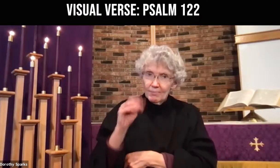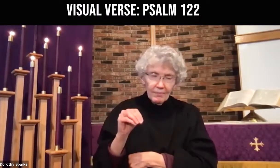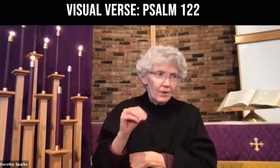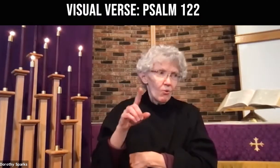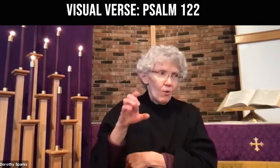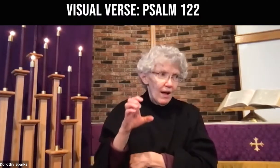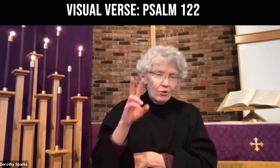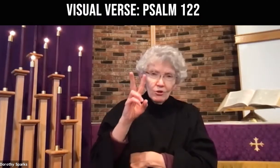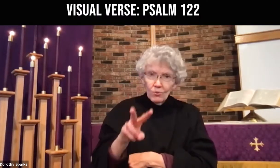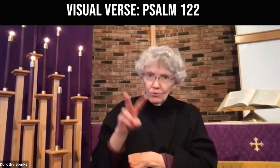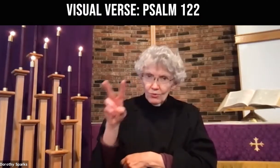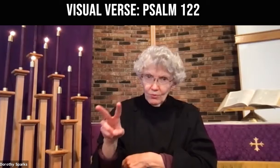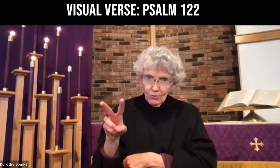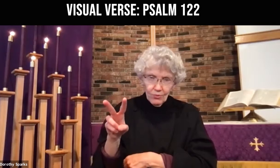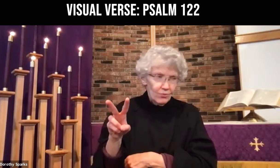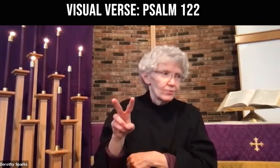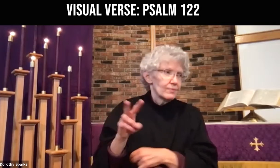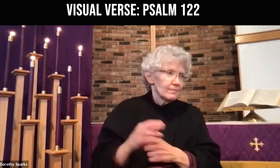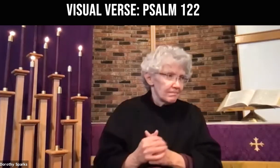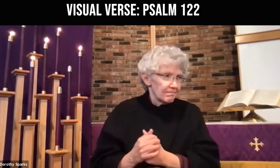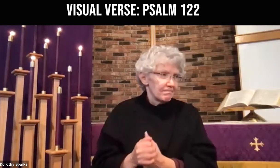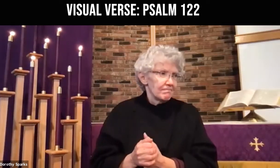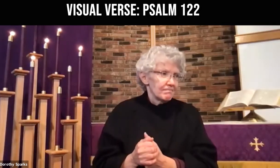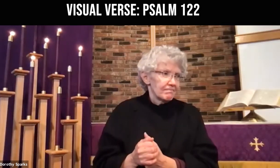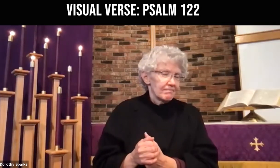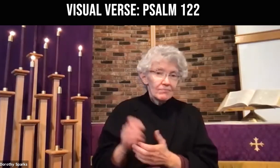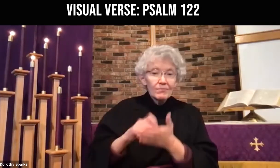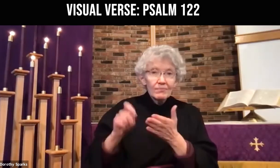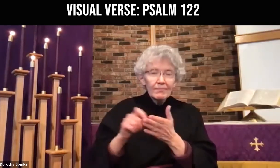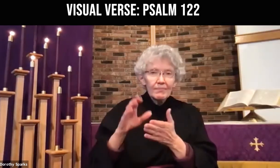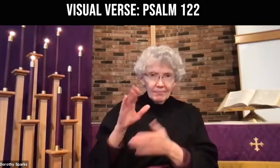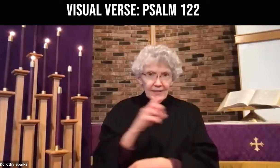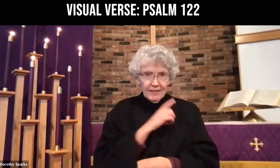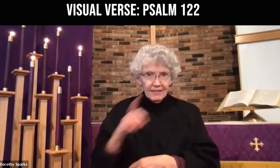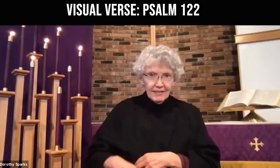And now a reading from Psalms 122,